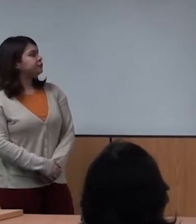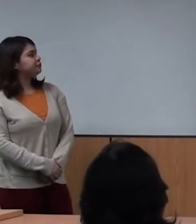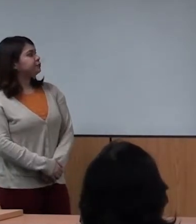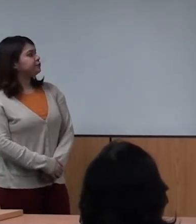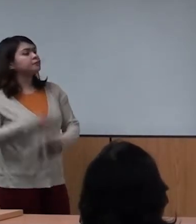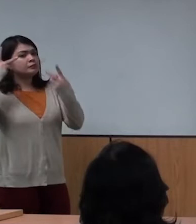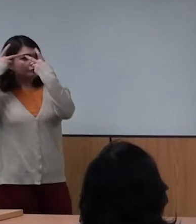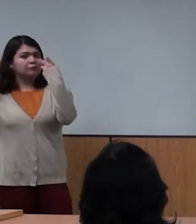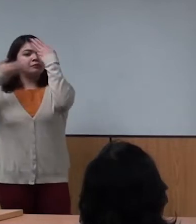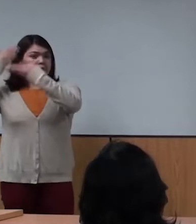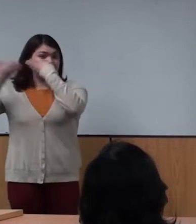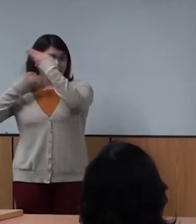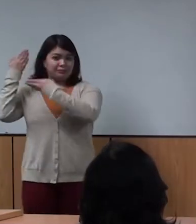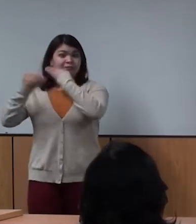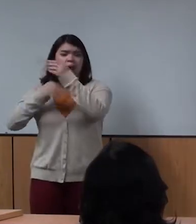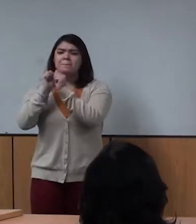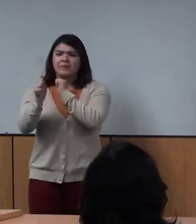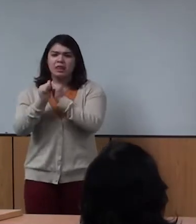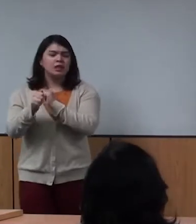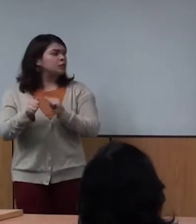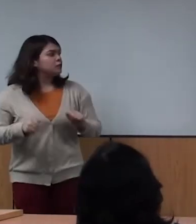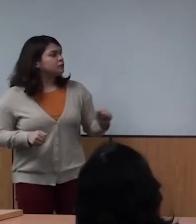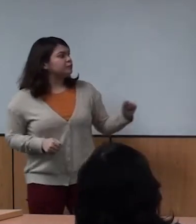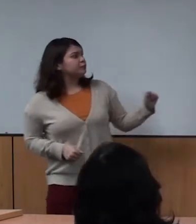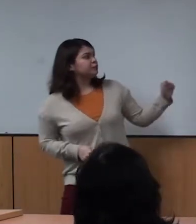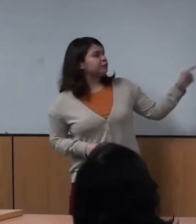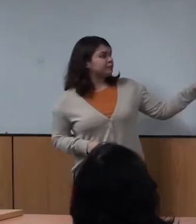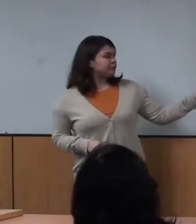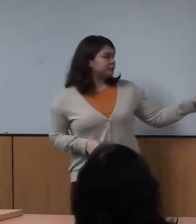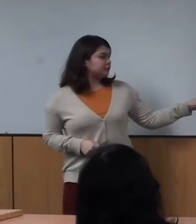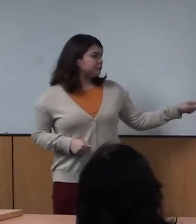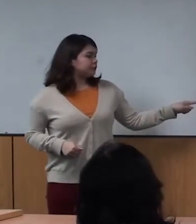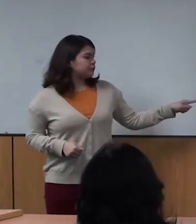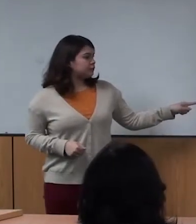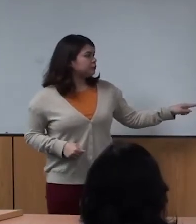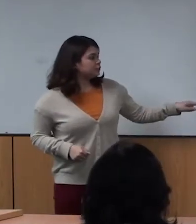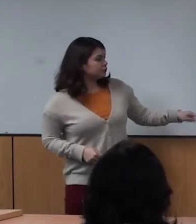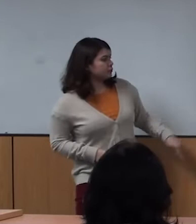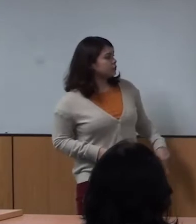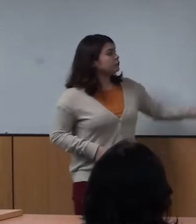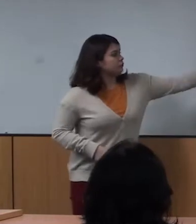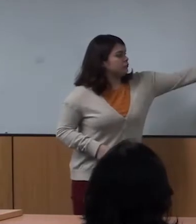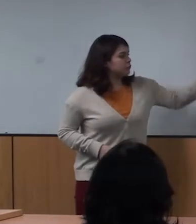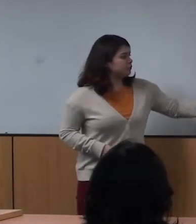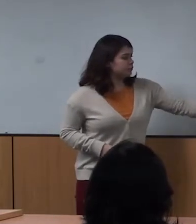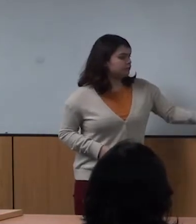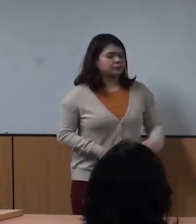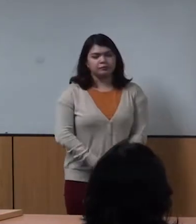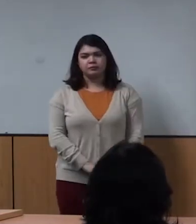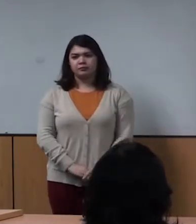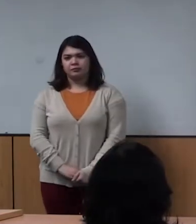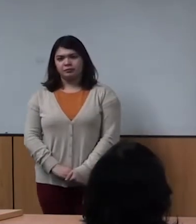metacognitive awareness. So when we say metacognitive awareness, this is when students